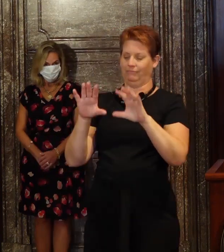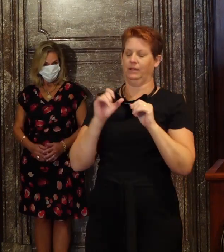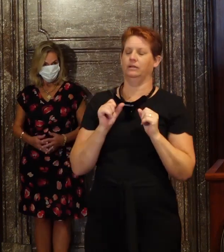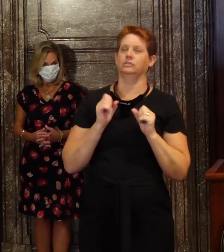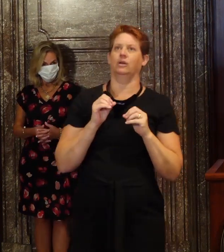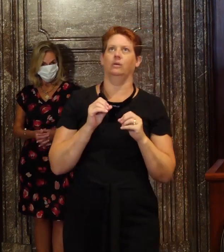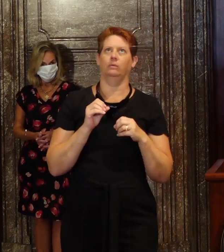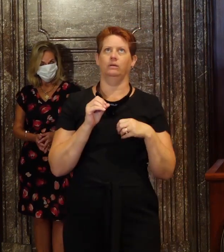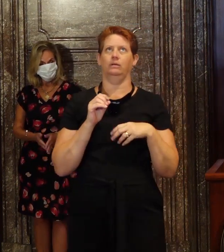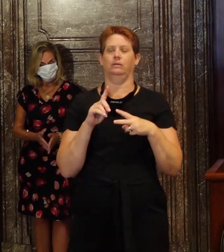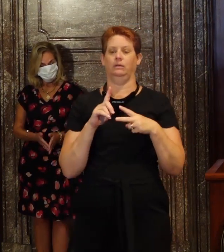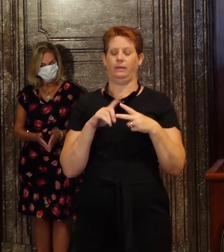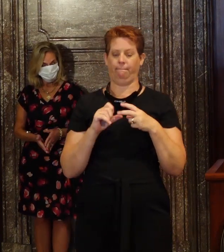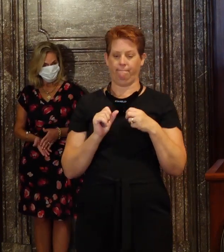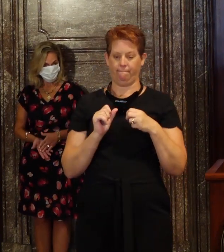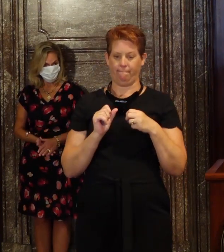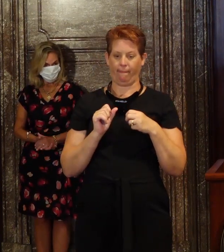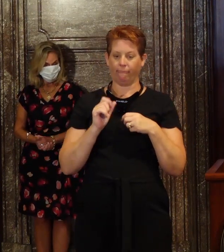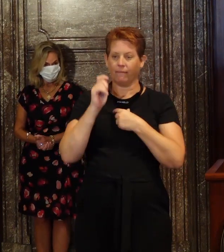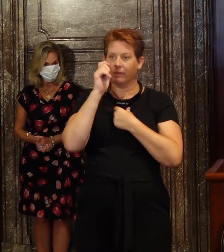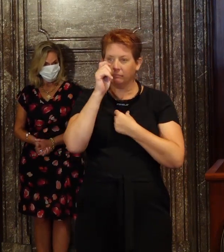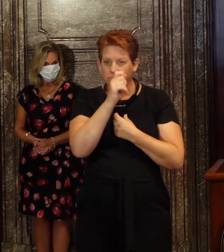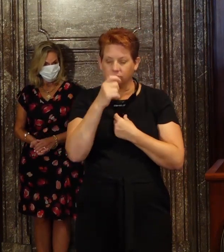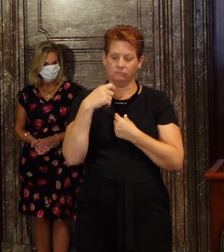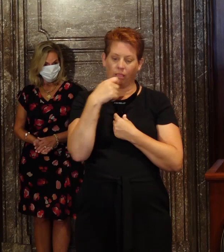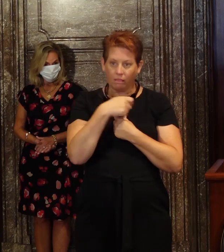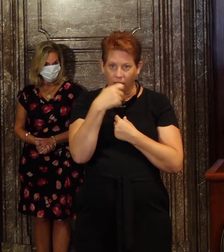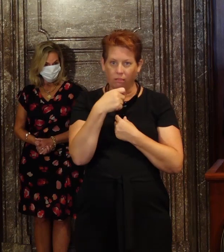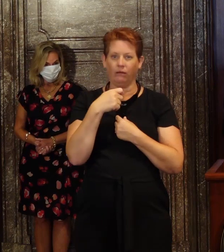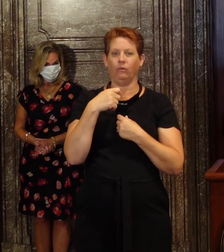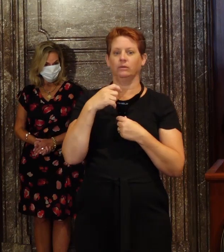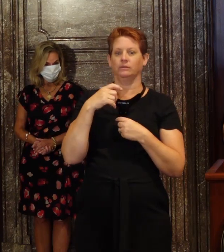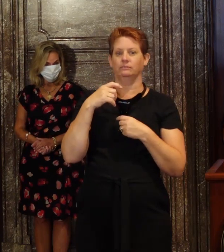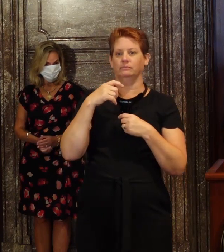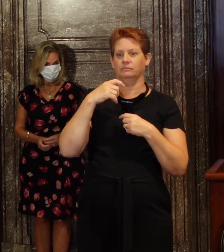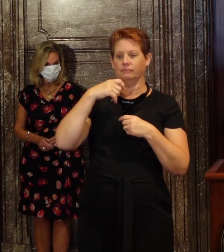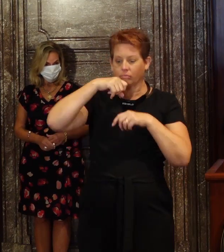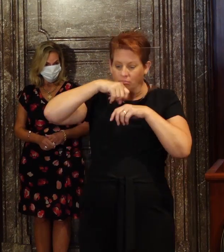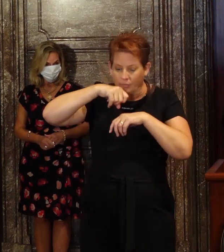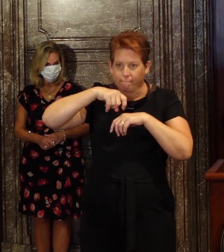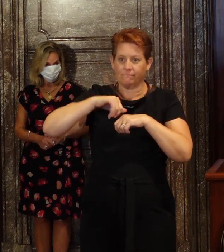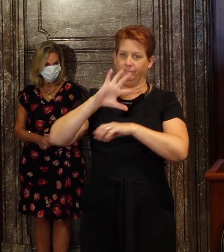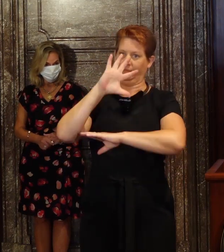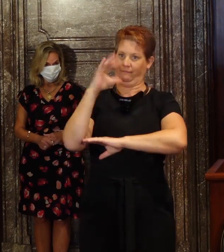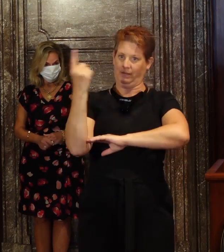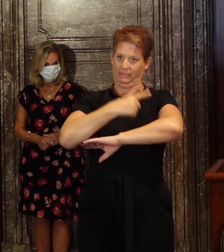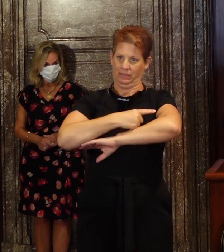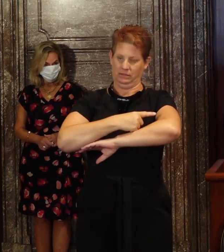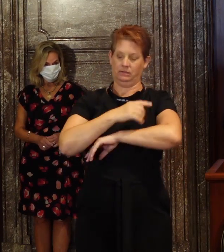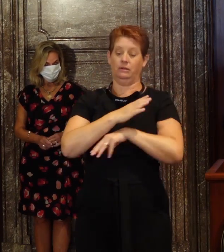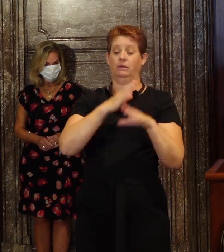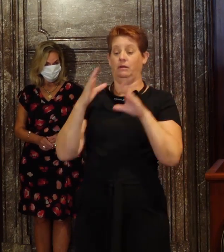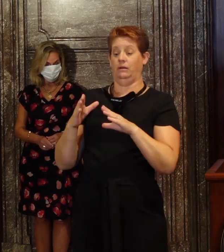So the nasal swab, oral swab test, or the saliva test, 5 days. In the